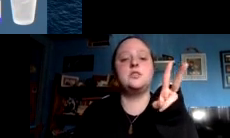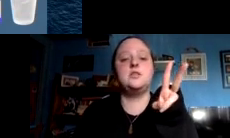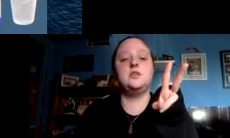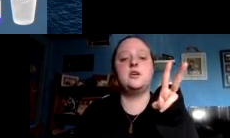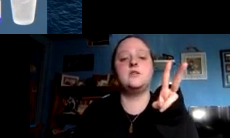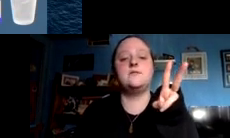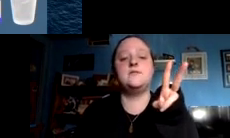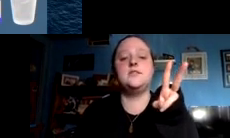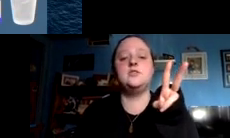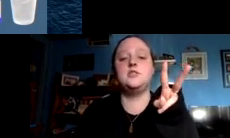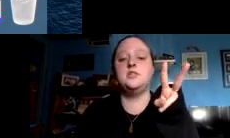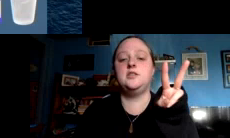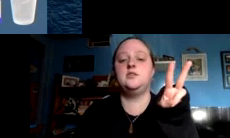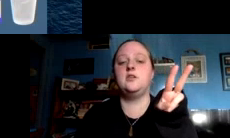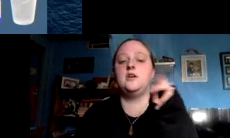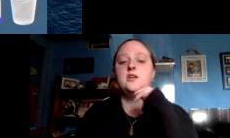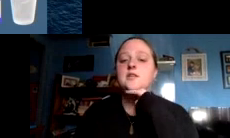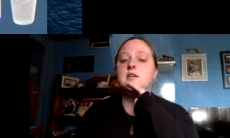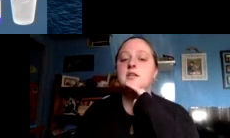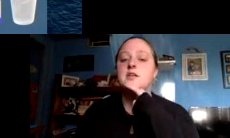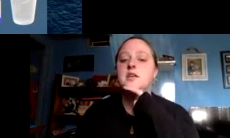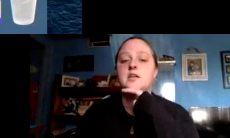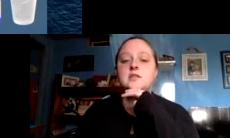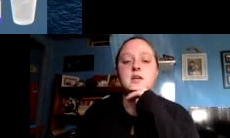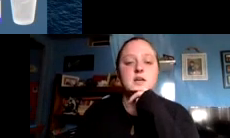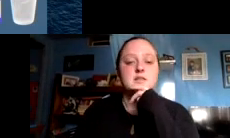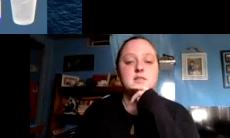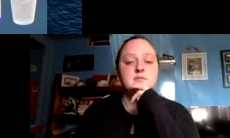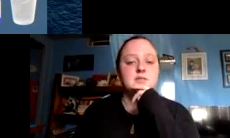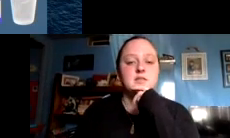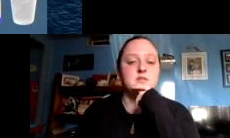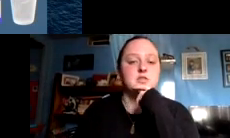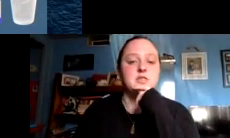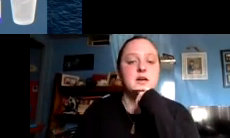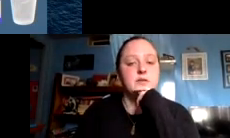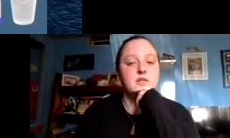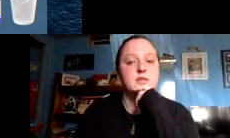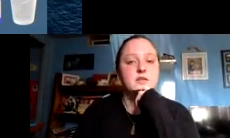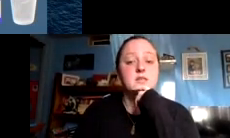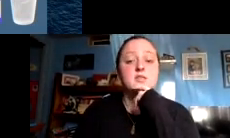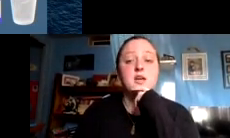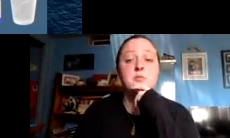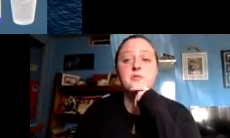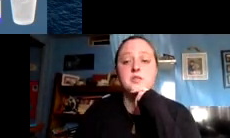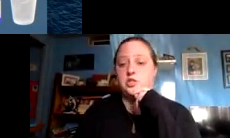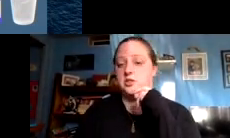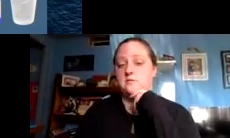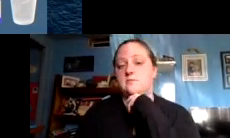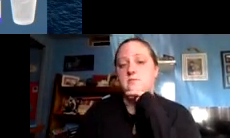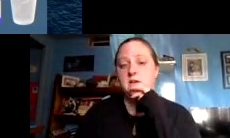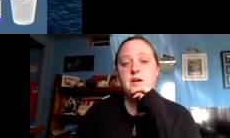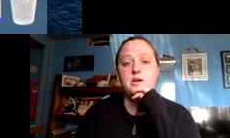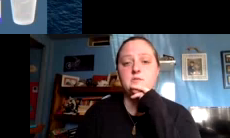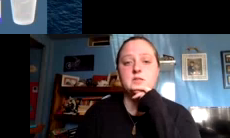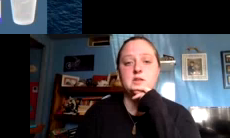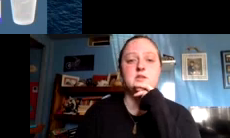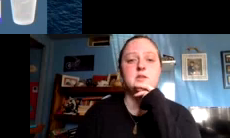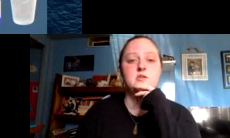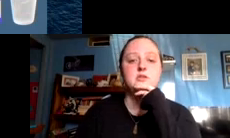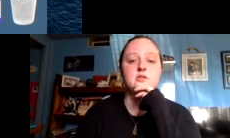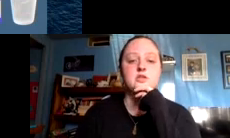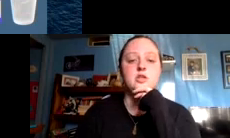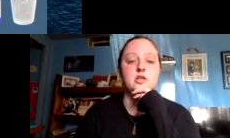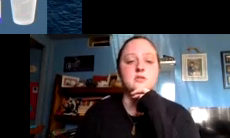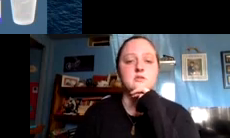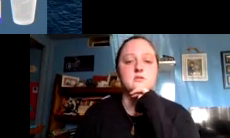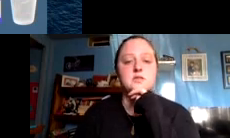So her vision, on the other hand, seems as if she's having double vision. Okay, well, that's a